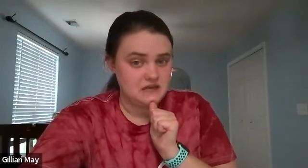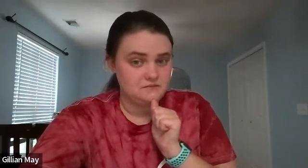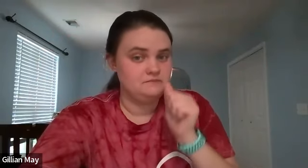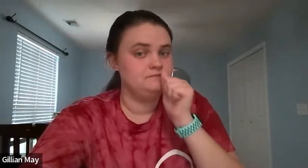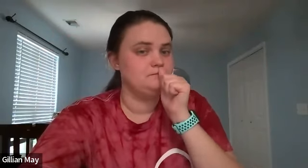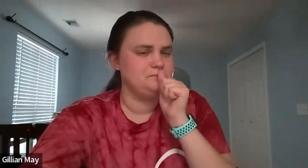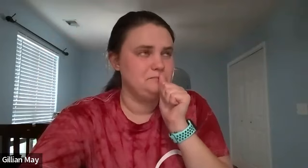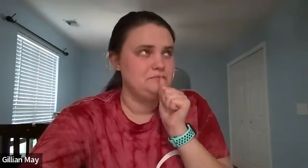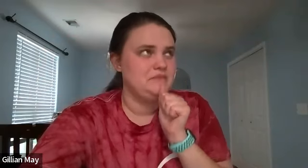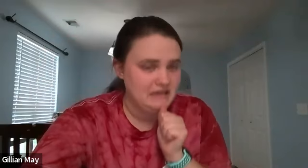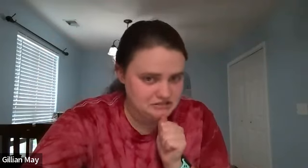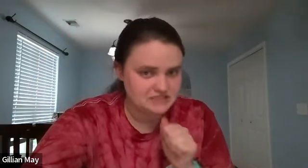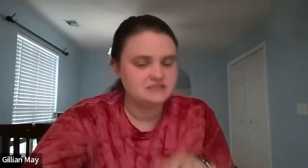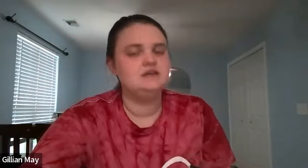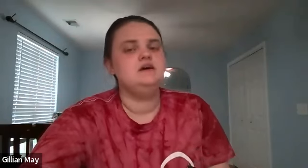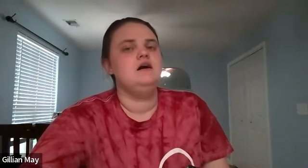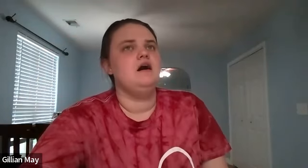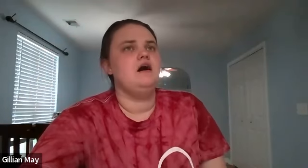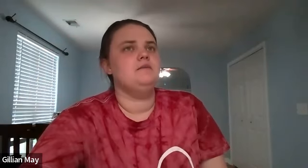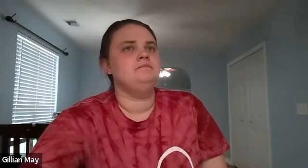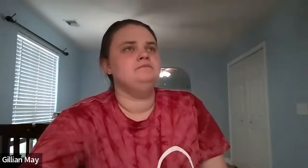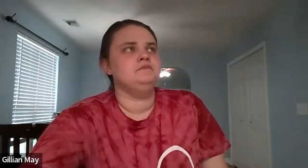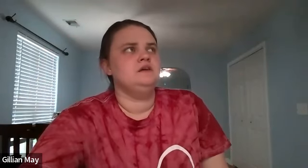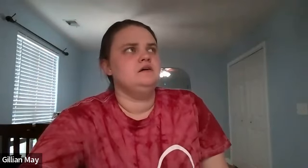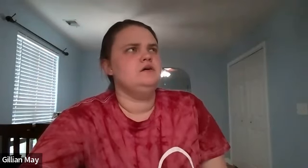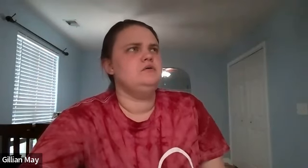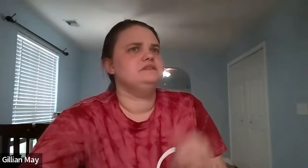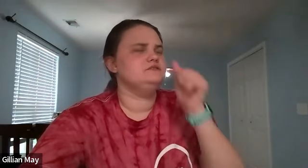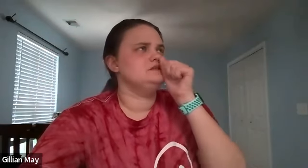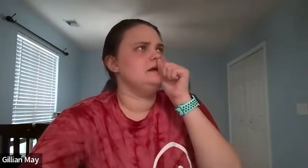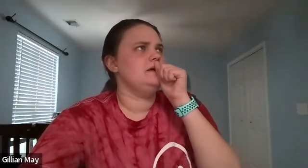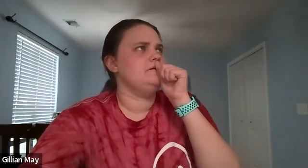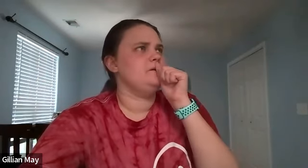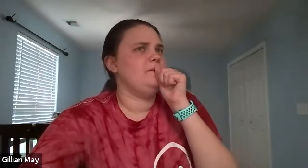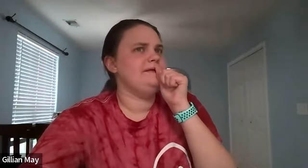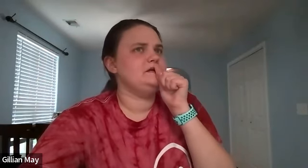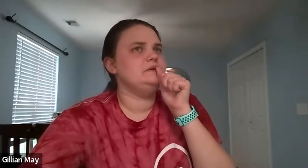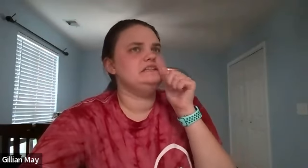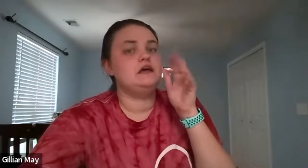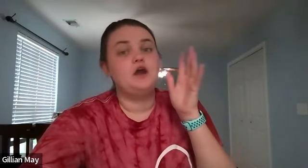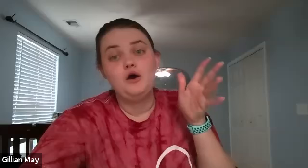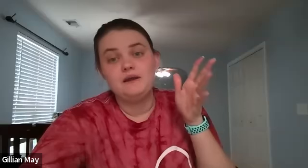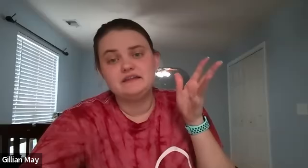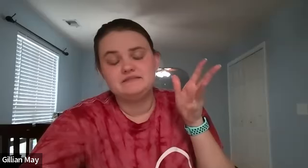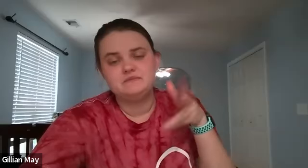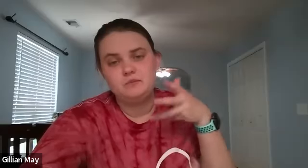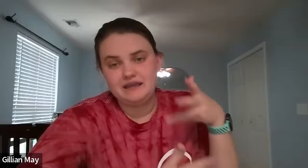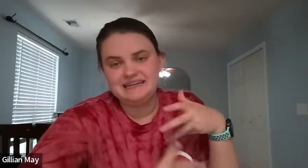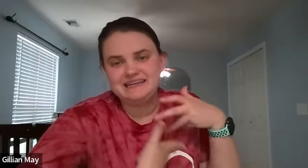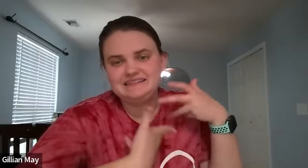down. Patient. Oh, what, there's like another, like, you know, it's like, oh, if like the waiting,